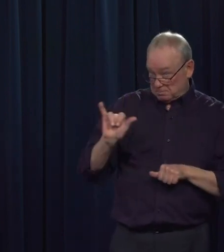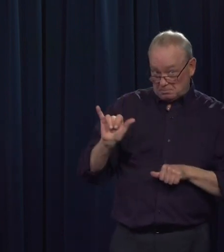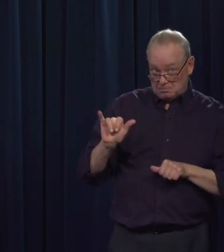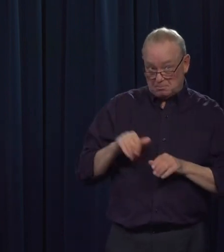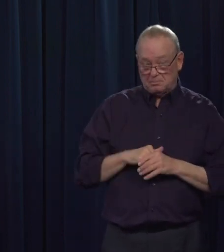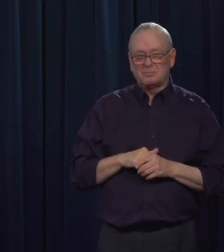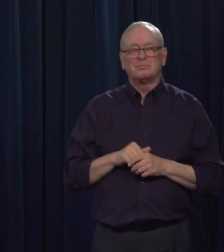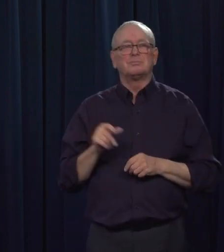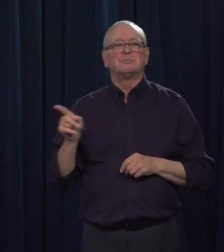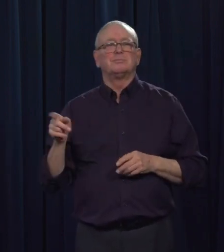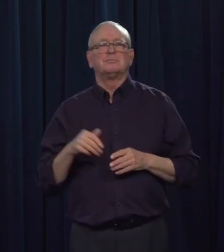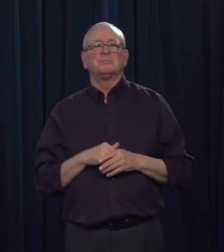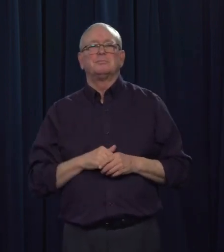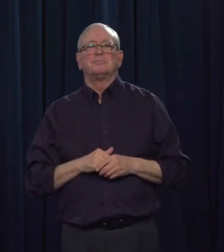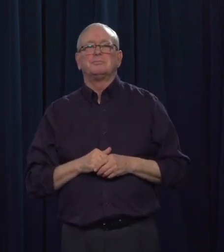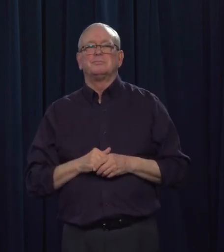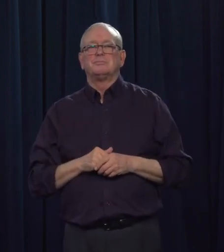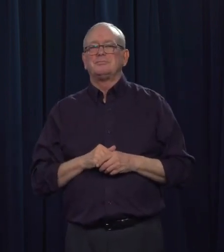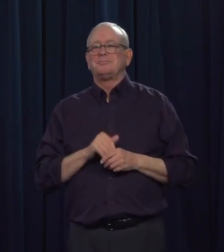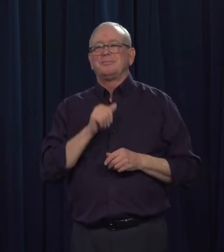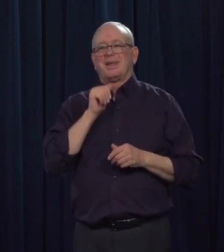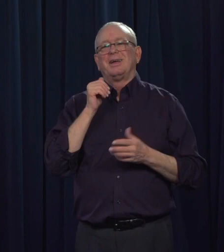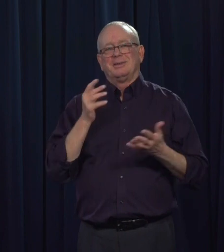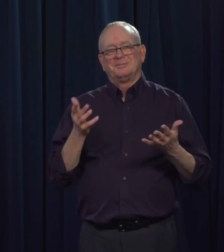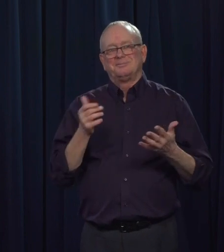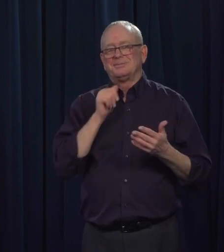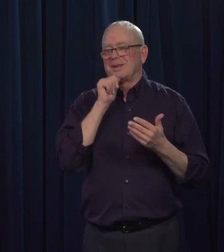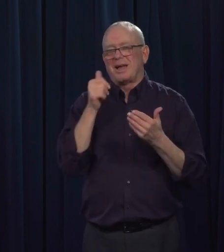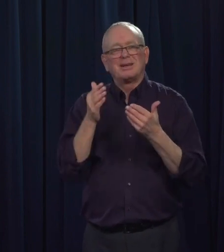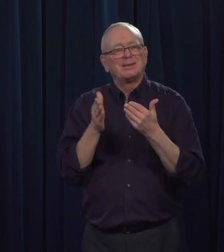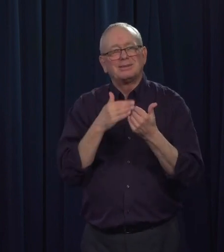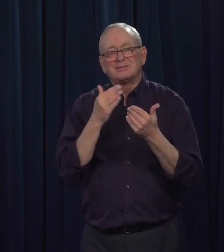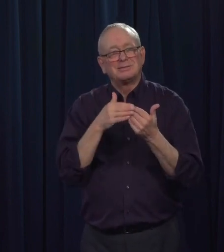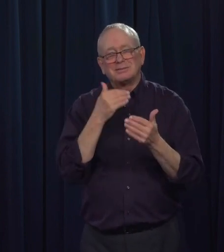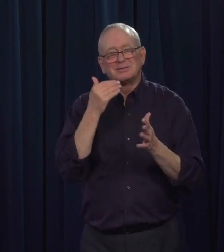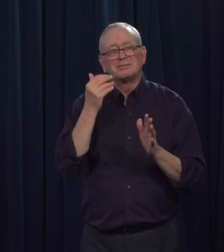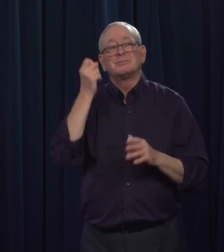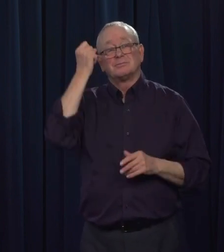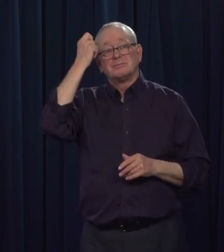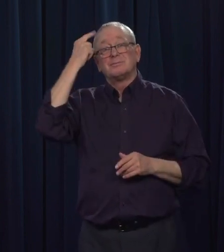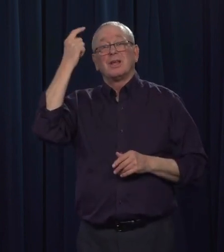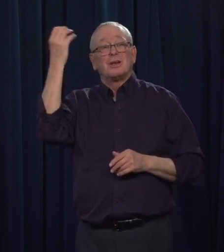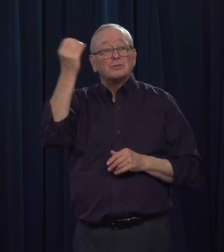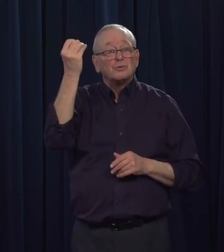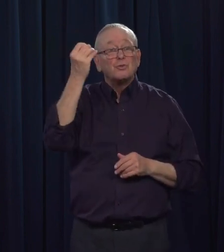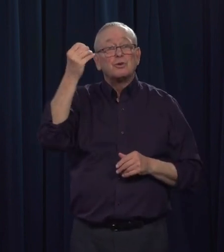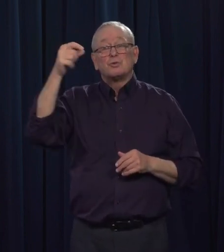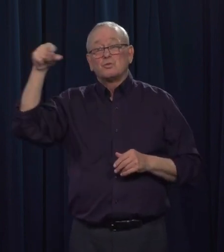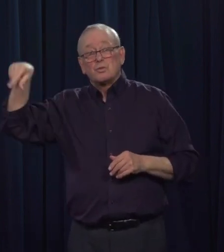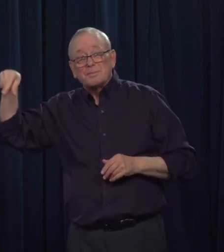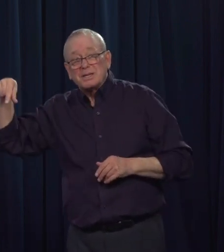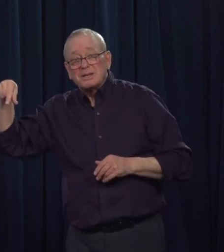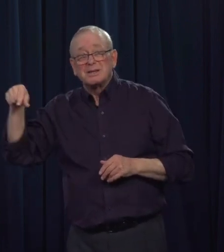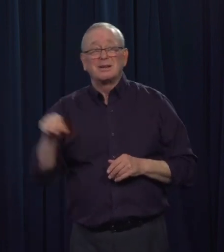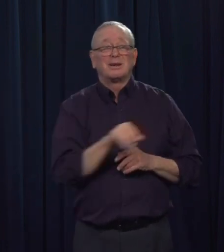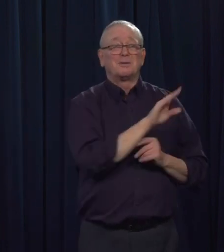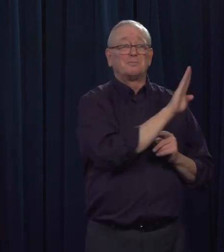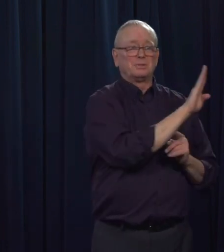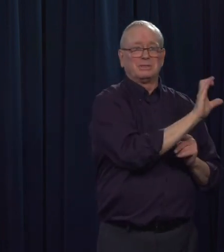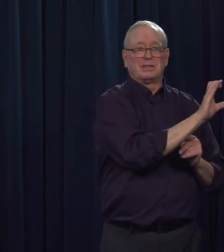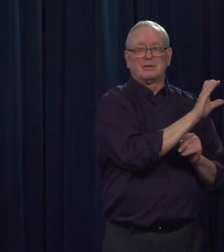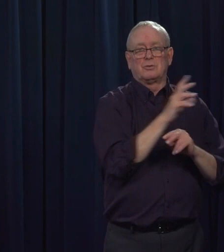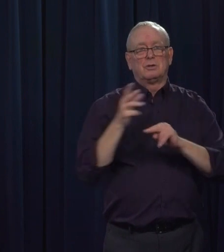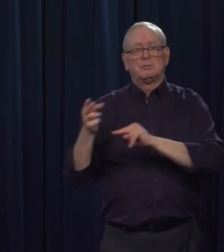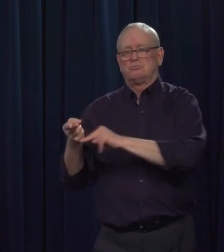ahead of Alberta, as did BC. So the important thing in Alberta is that we're continuing to monitor our situation, continuing